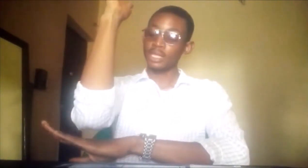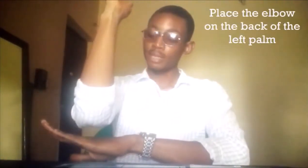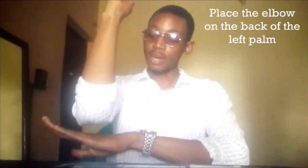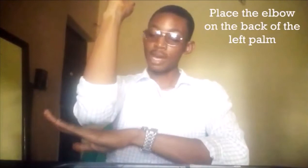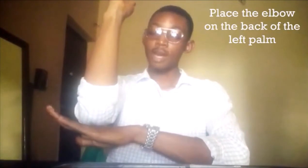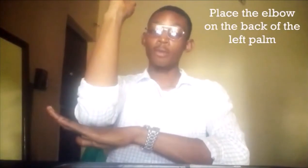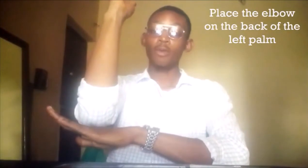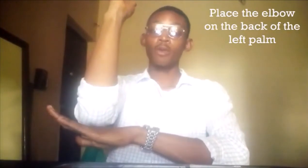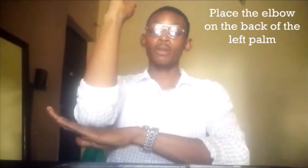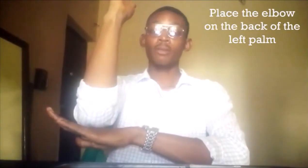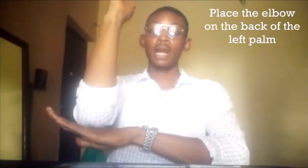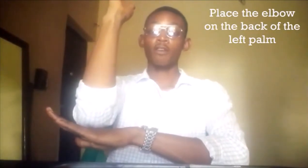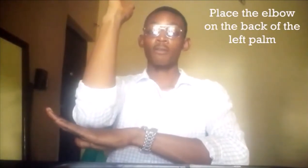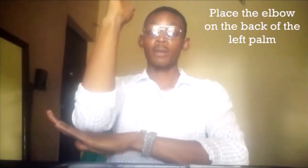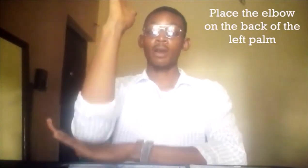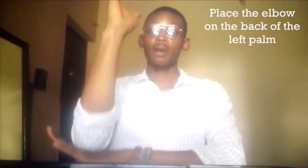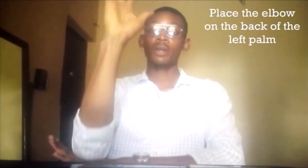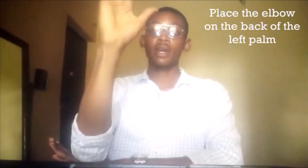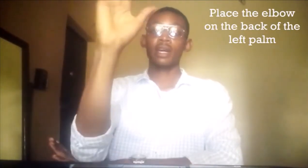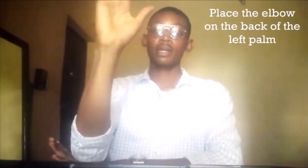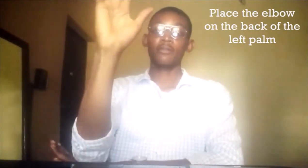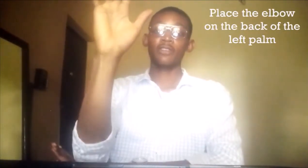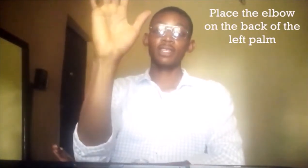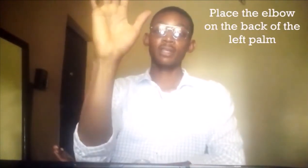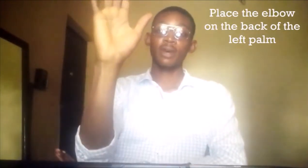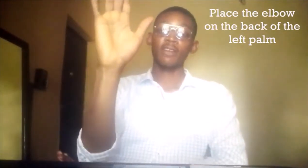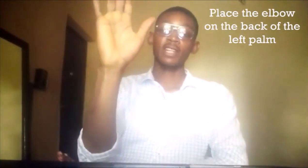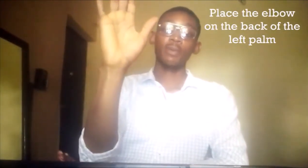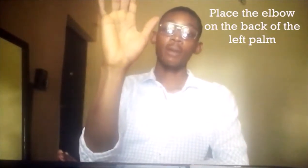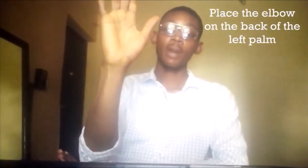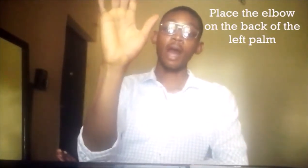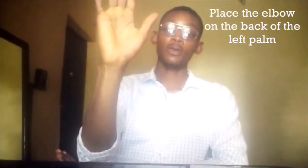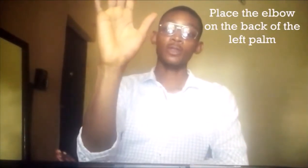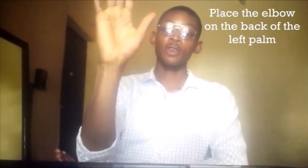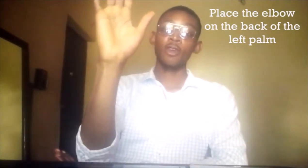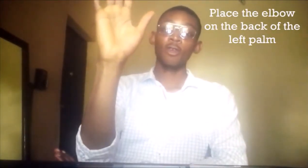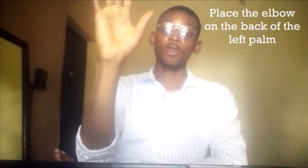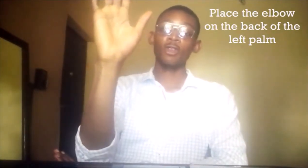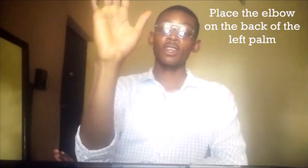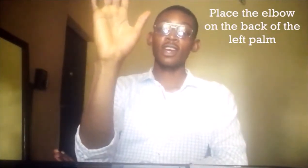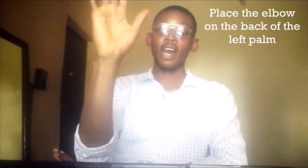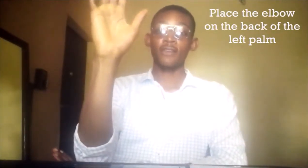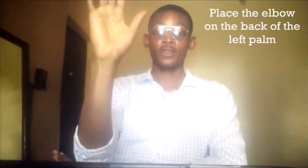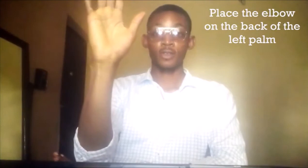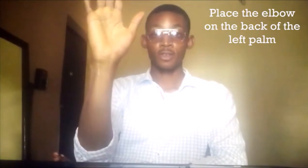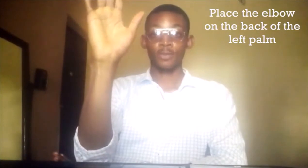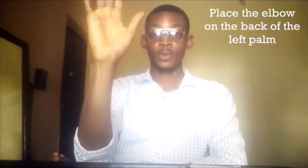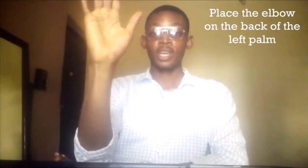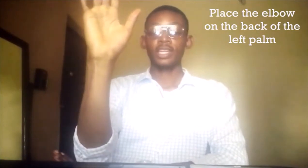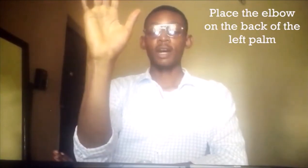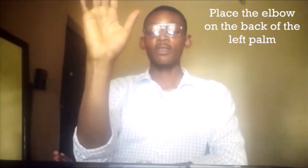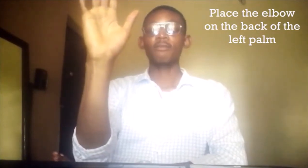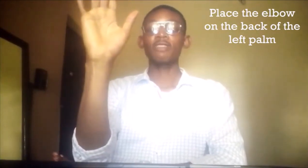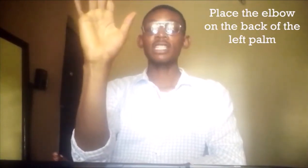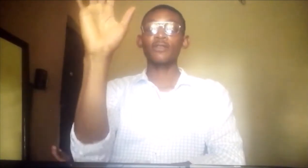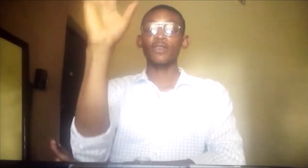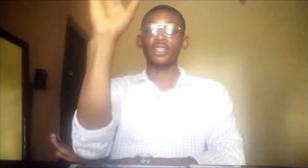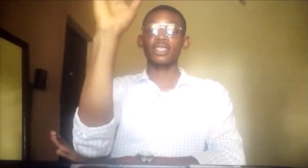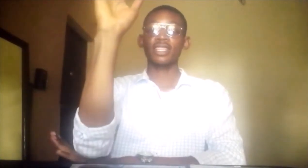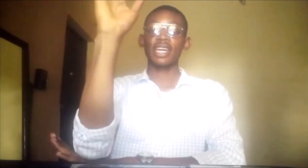my elbow on the back of my palm and I'm facing my right palm out. Good afternoon. Now, the reason for this sign is